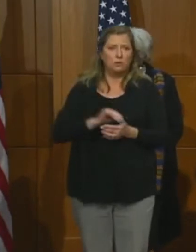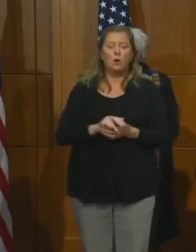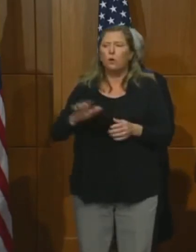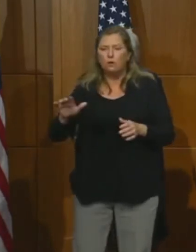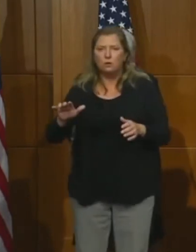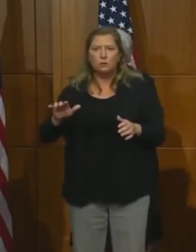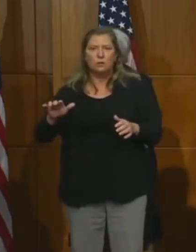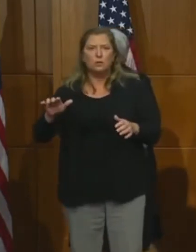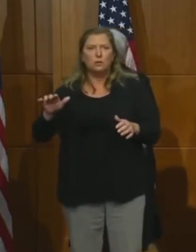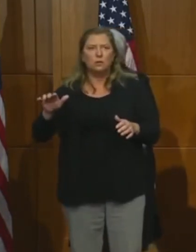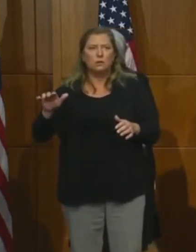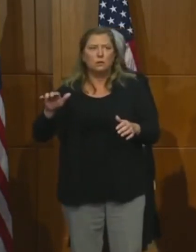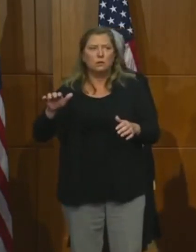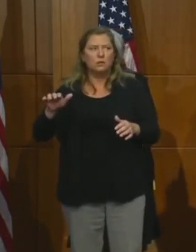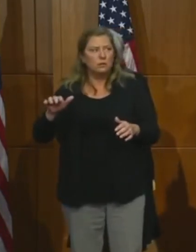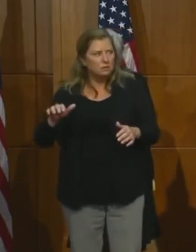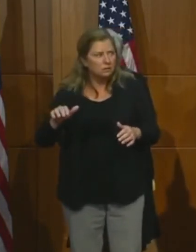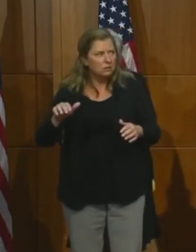know, There's a new study published today.